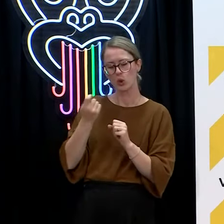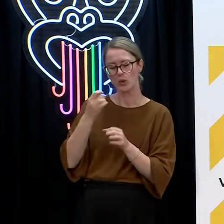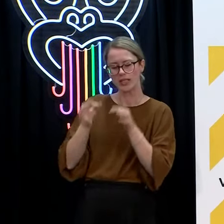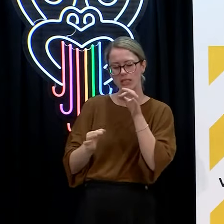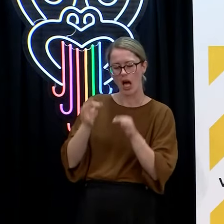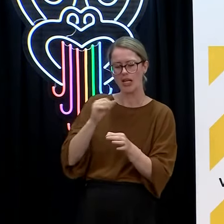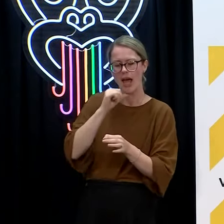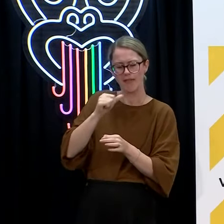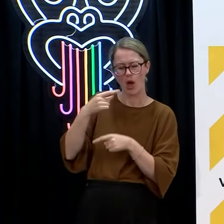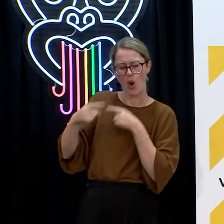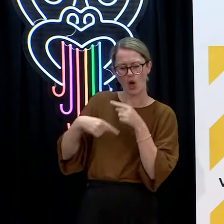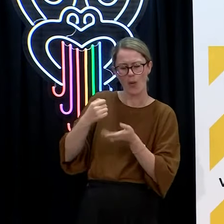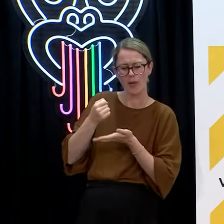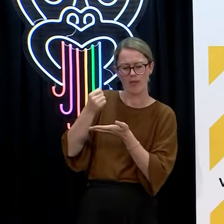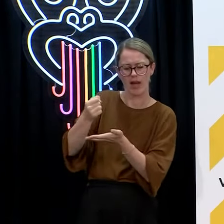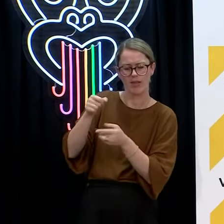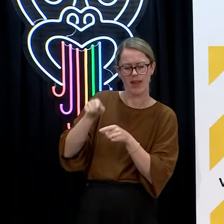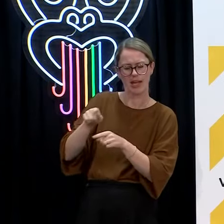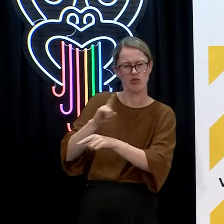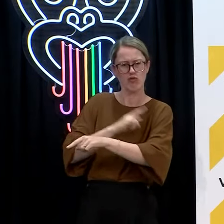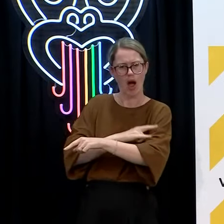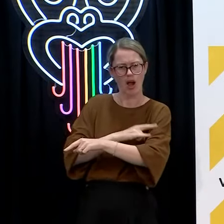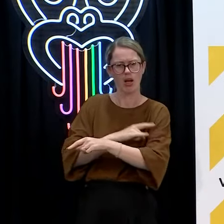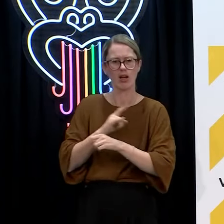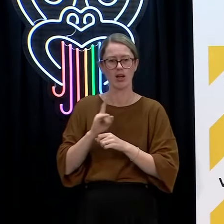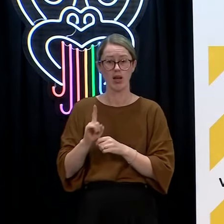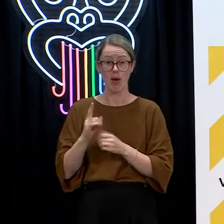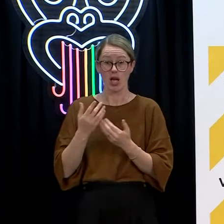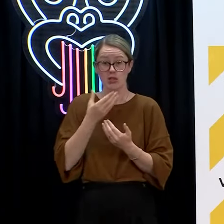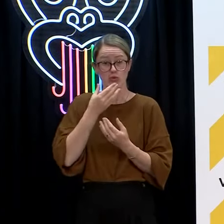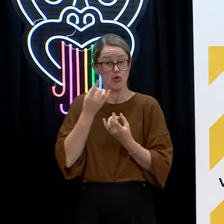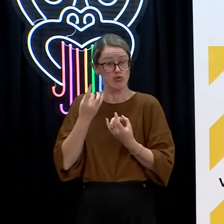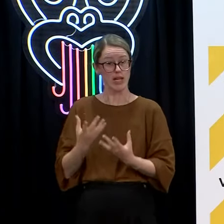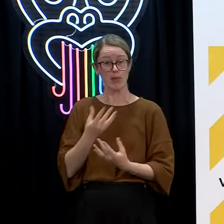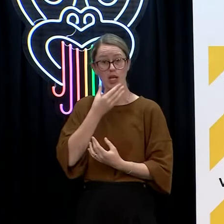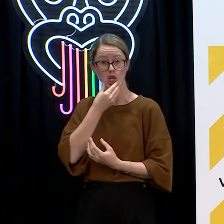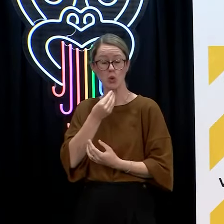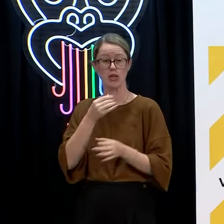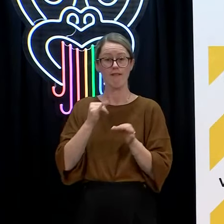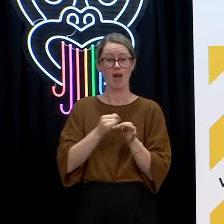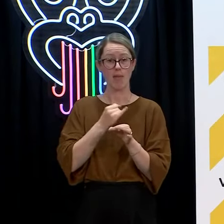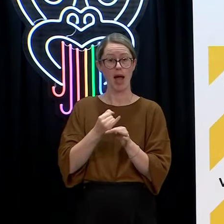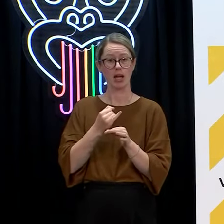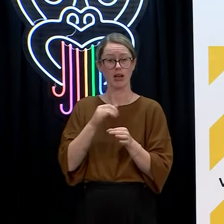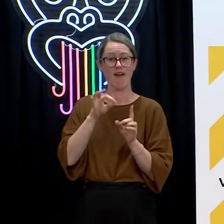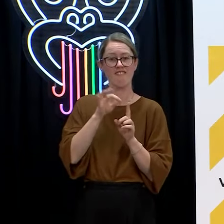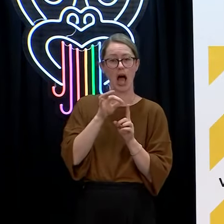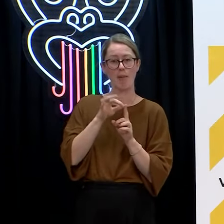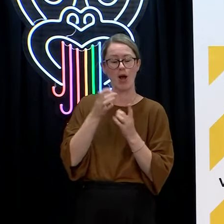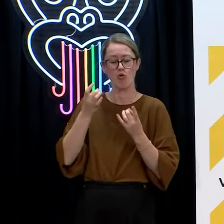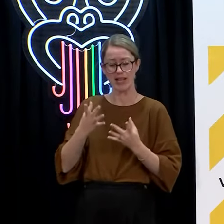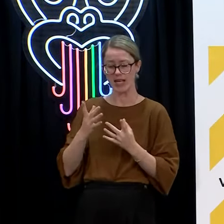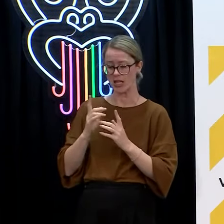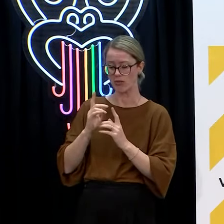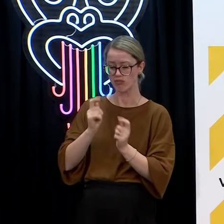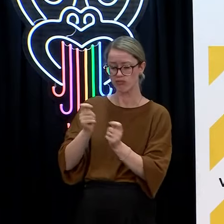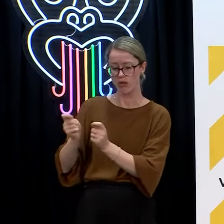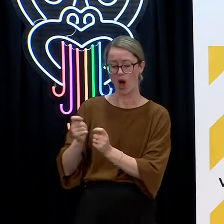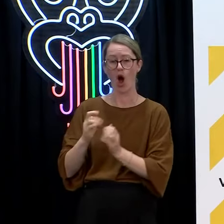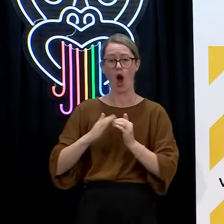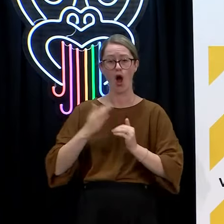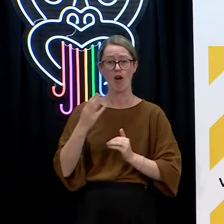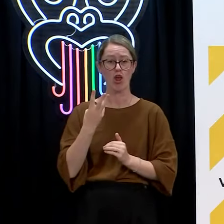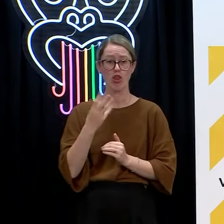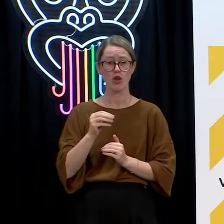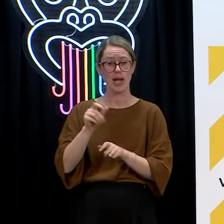about its ongoing funding, but in the meantime, it has already been used and funded by Pharmac for treatment in more than 30 patients through